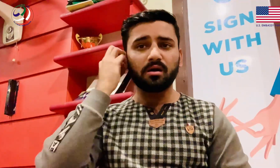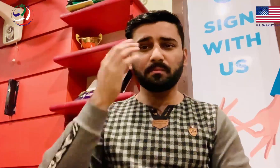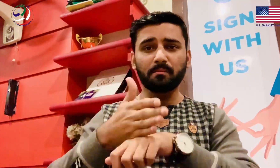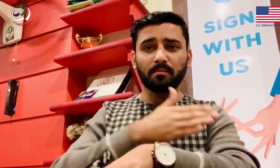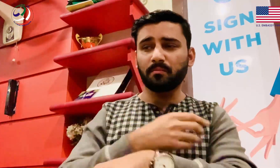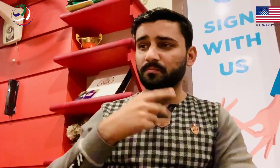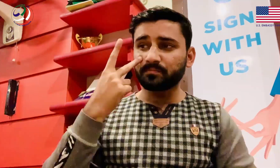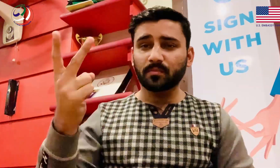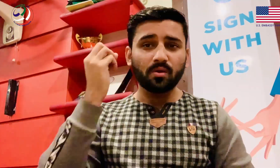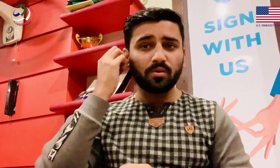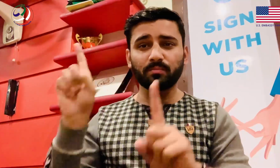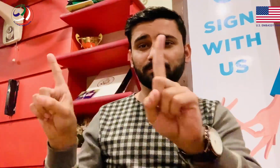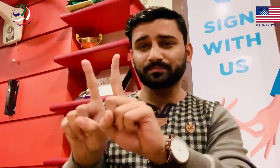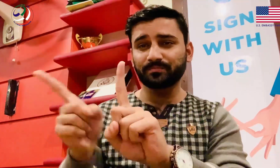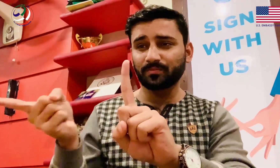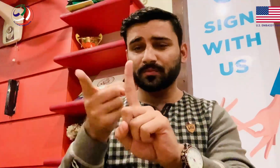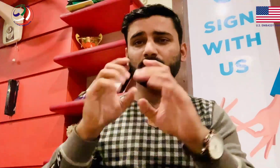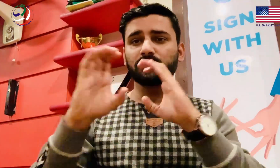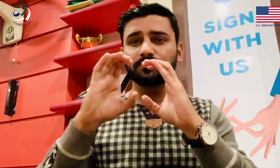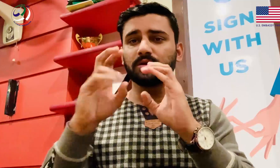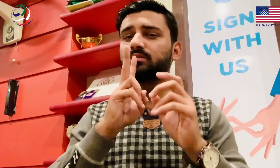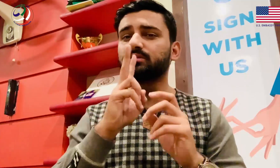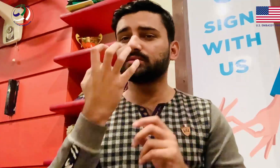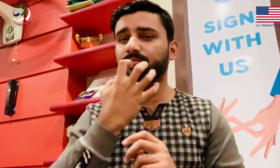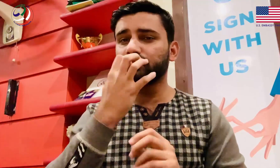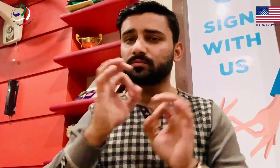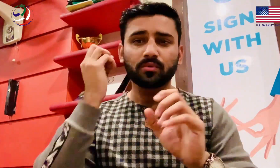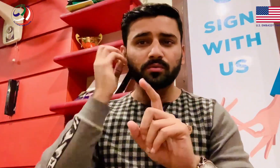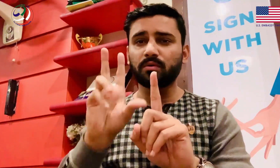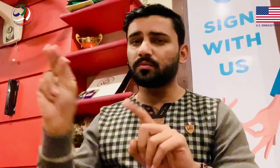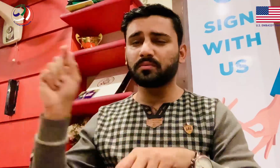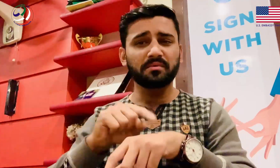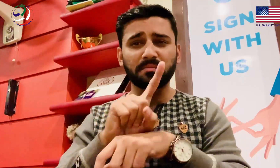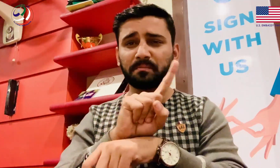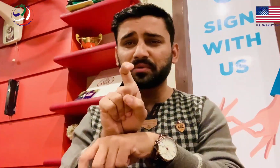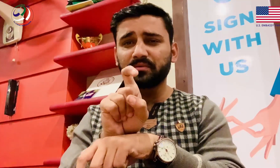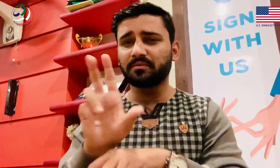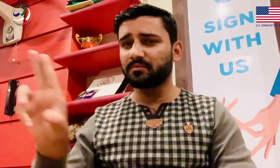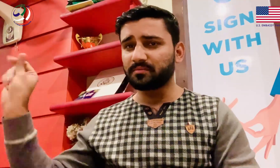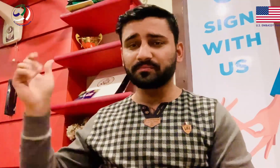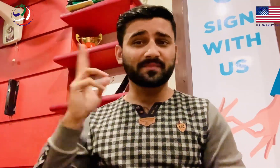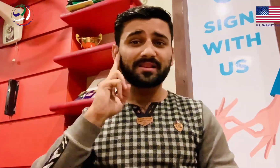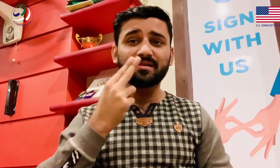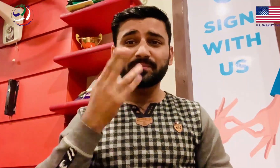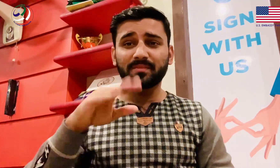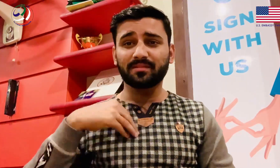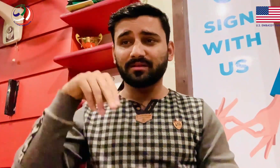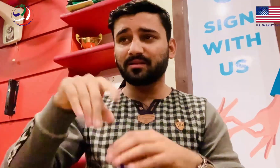It gets very hard for the deaf community. Doctors ask a lot of questions, like what you ate last night, or what's going on,